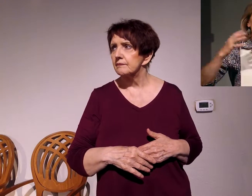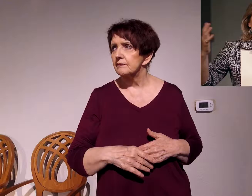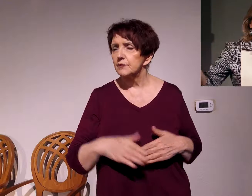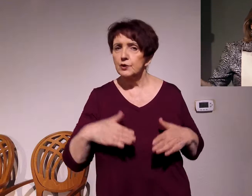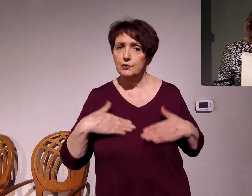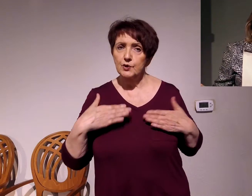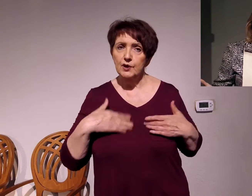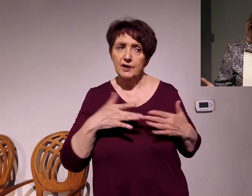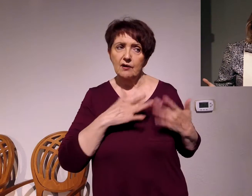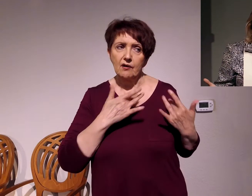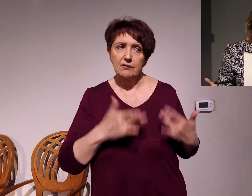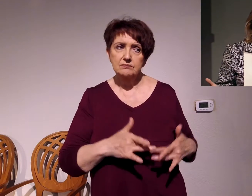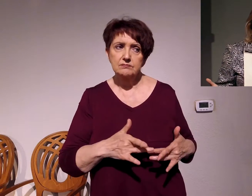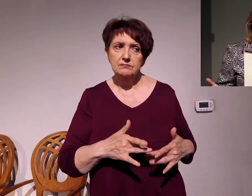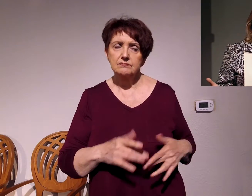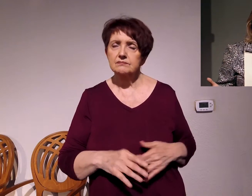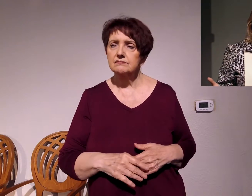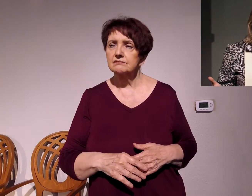Be young at heart.